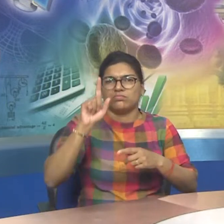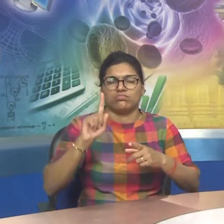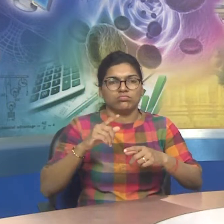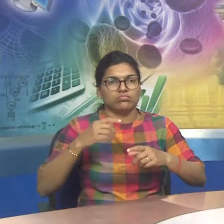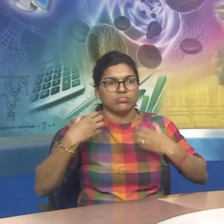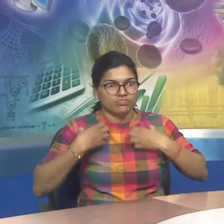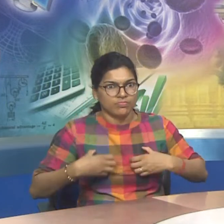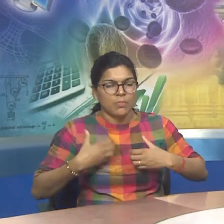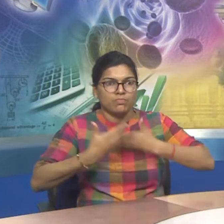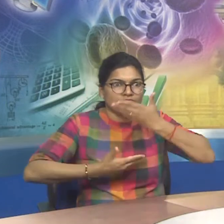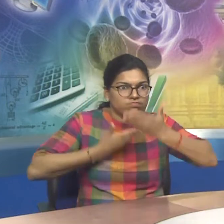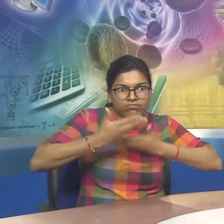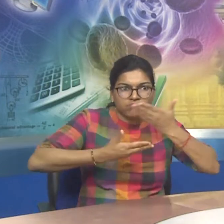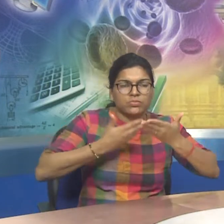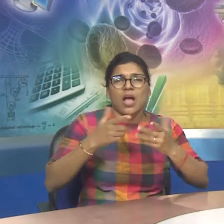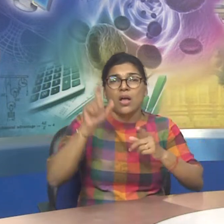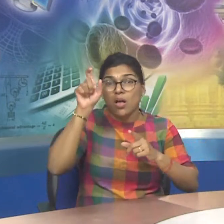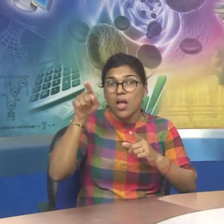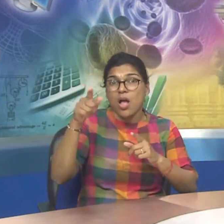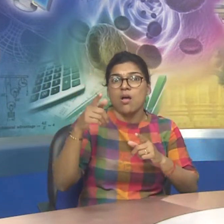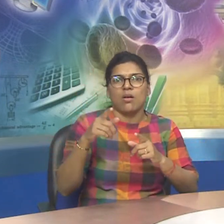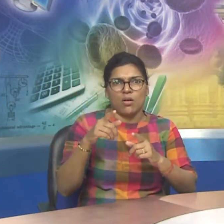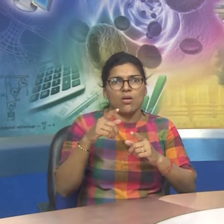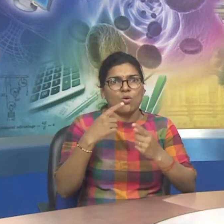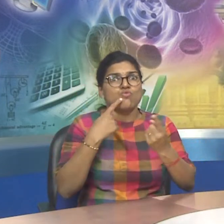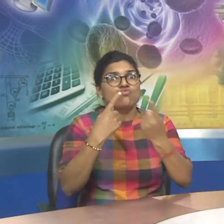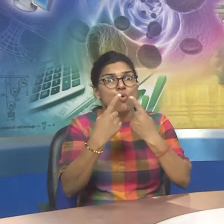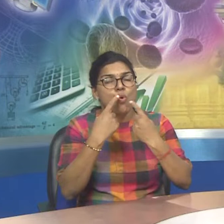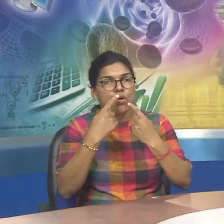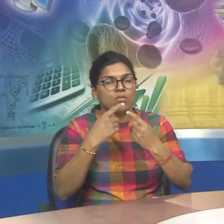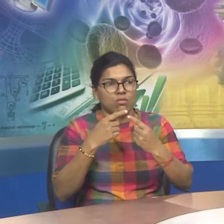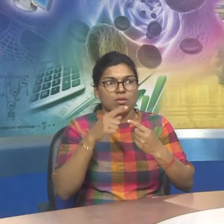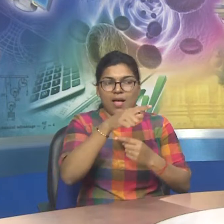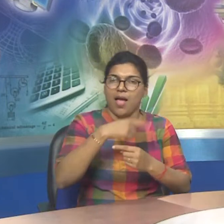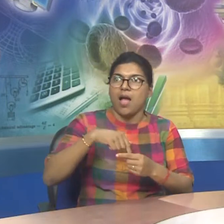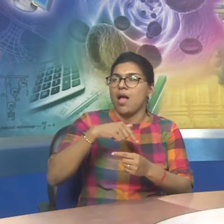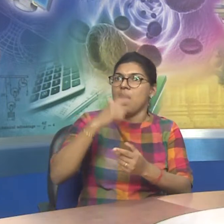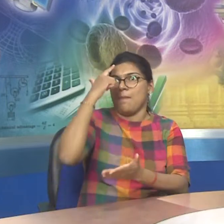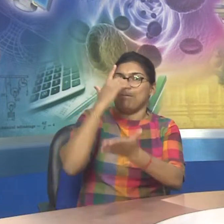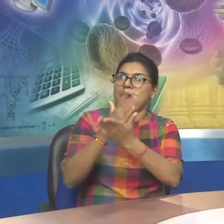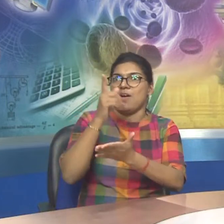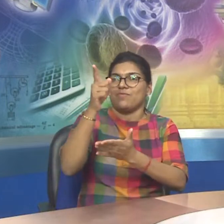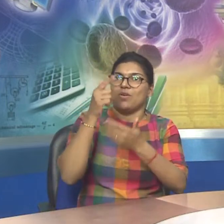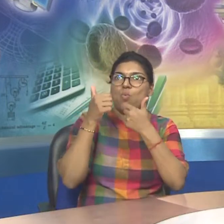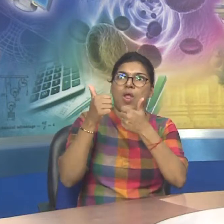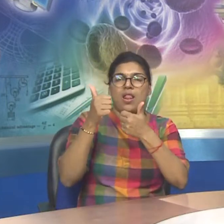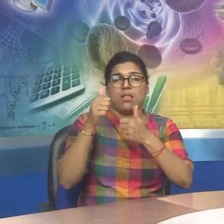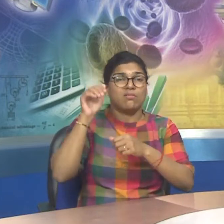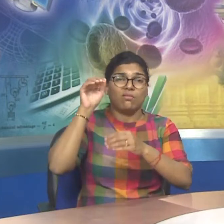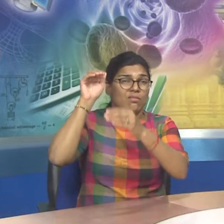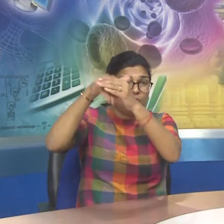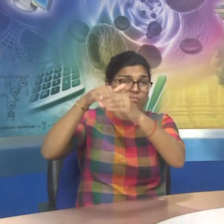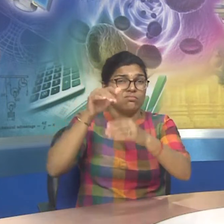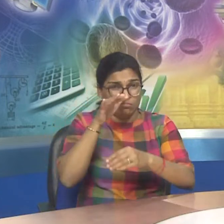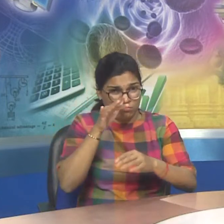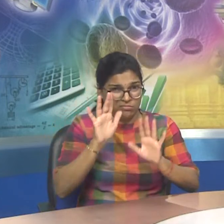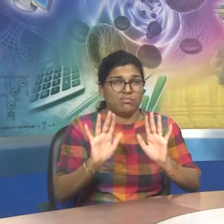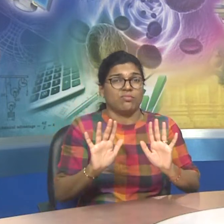Take care that during the discussion, you do not behave like an advisor or a preacher of